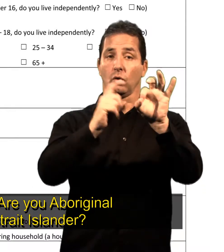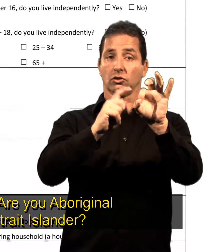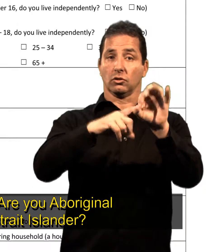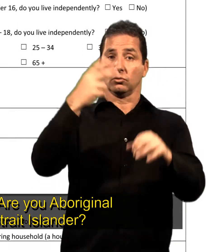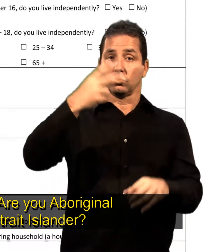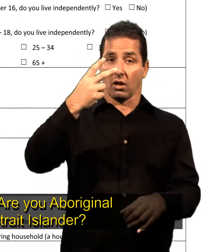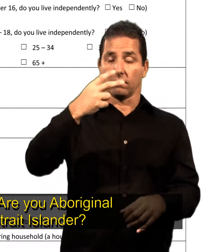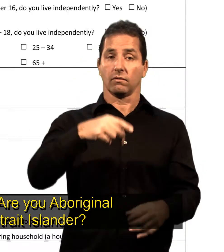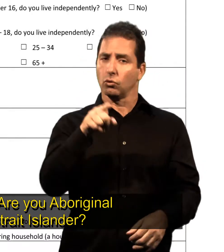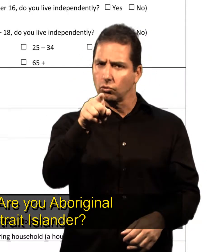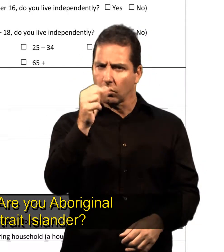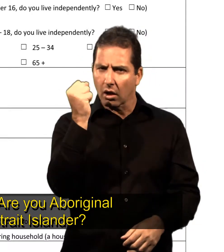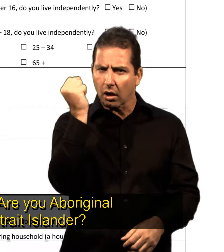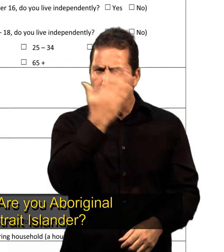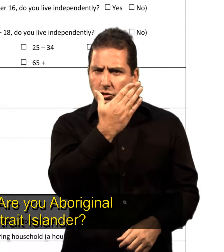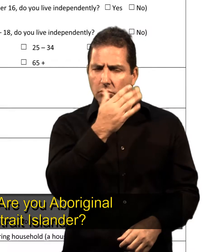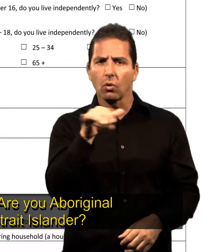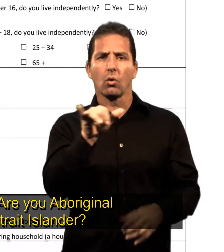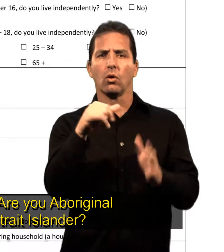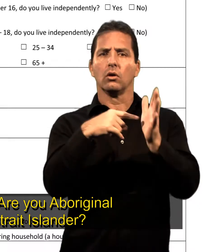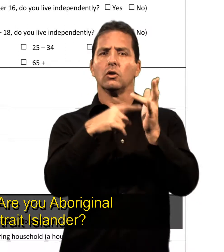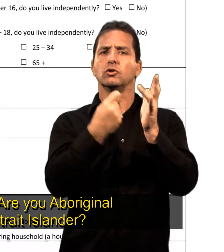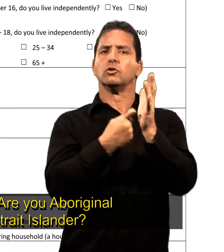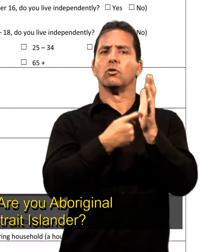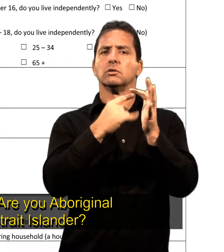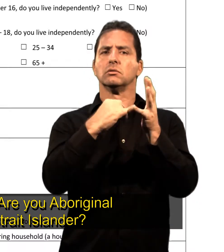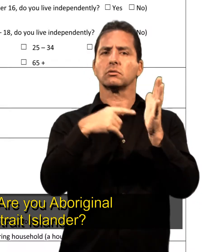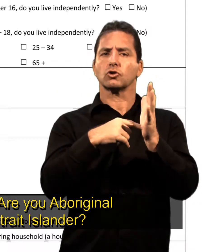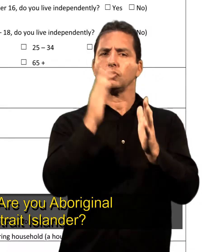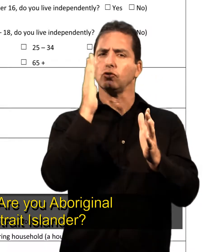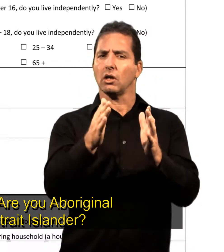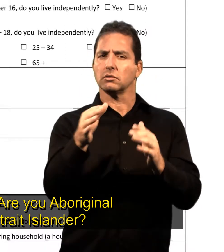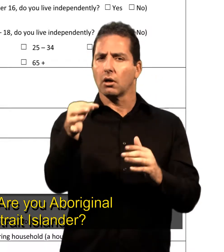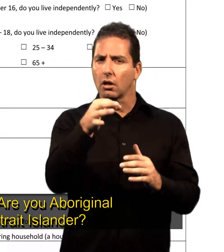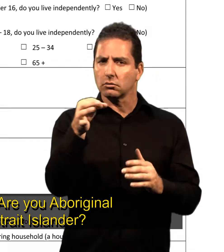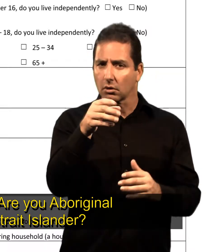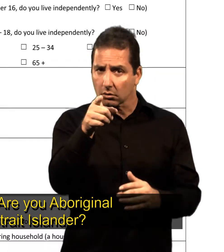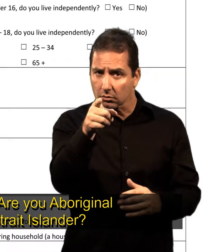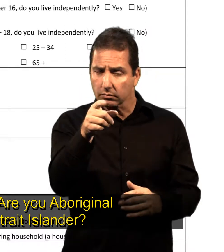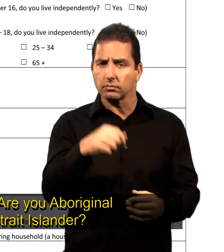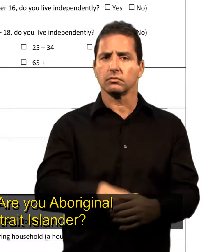Question 12. Are you Aboriginal or Torres Strait Islander?